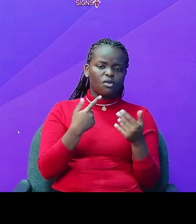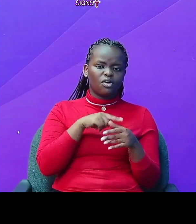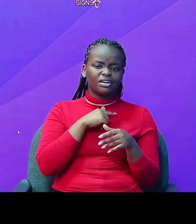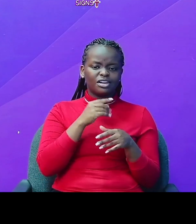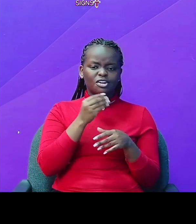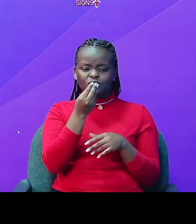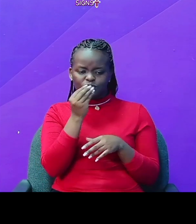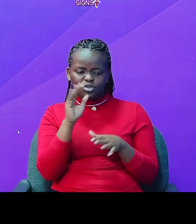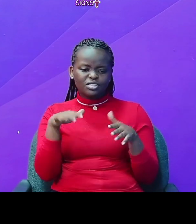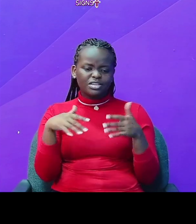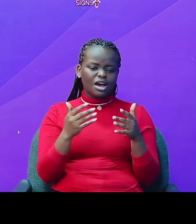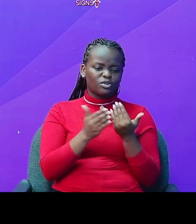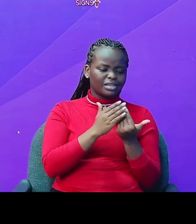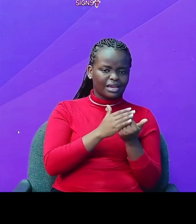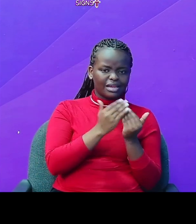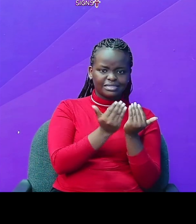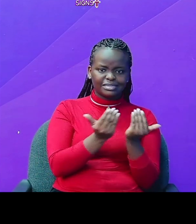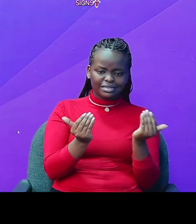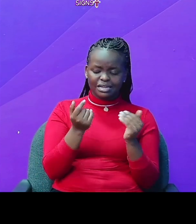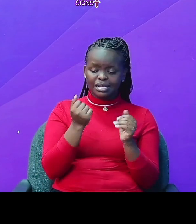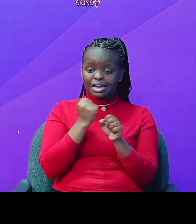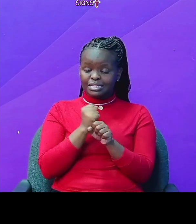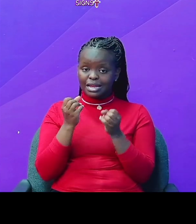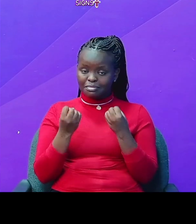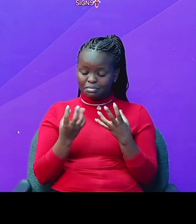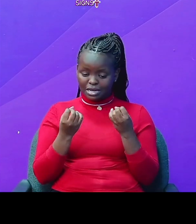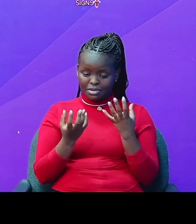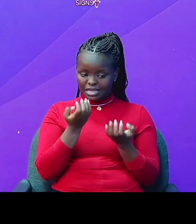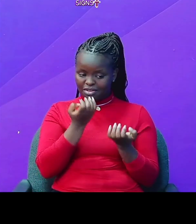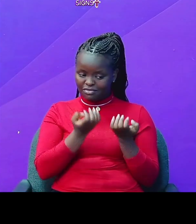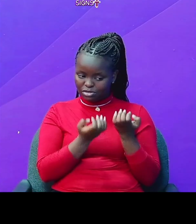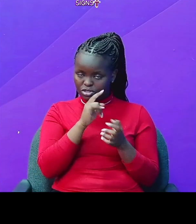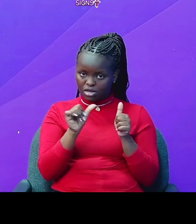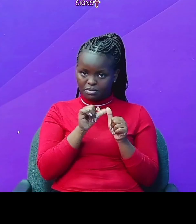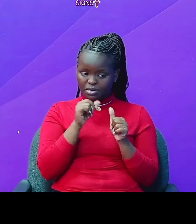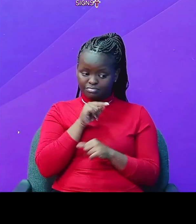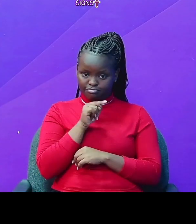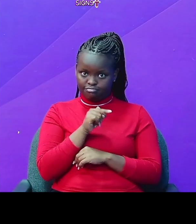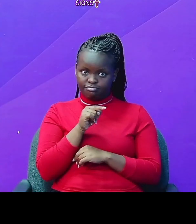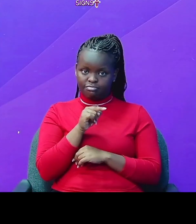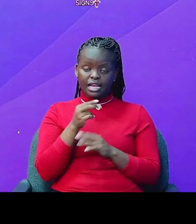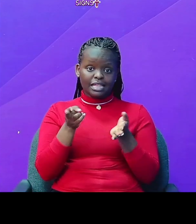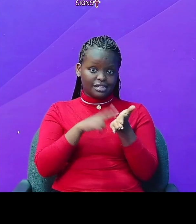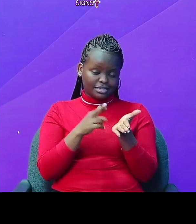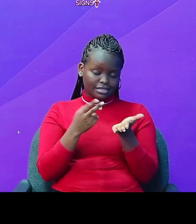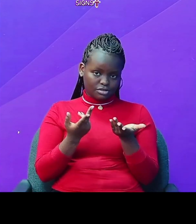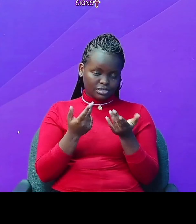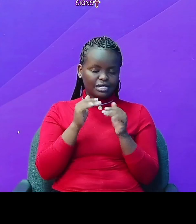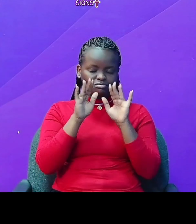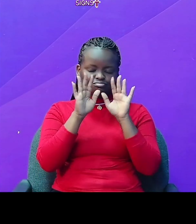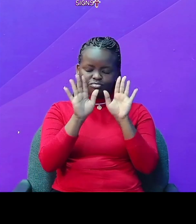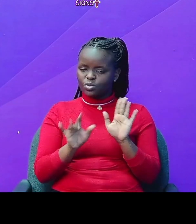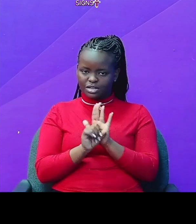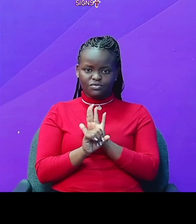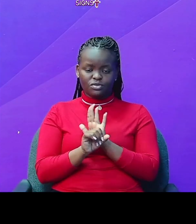malnutrition, how do you treat children? And we have done many evaluations on this, and the results are really amazing. For